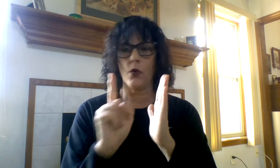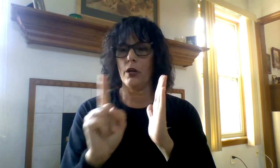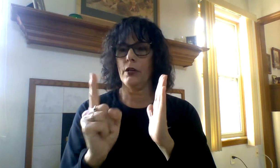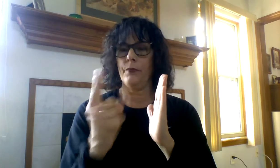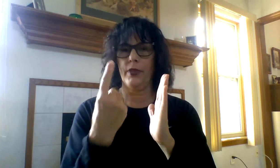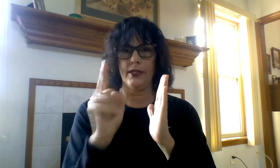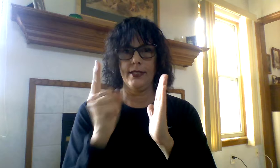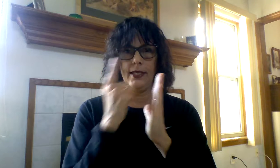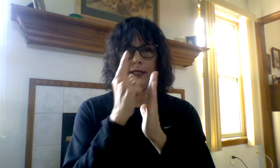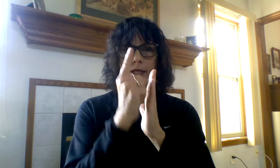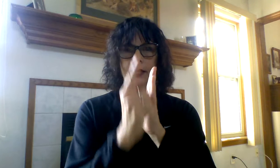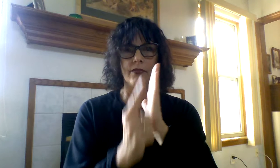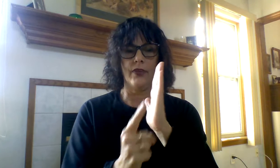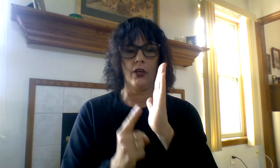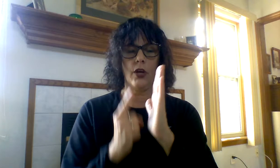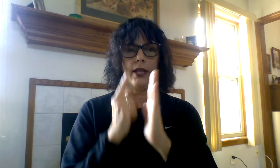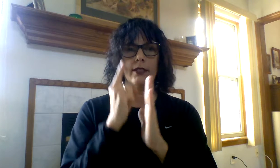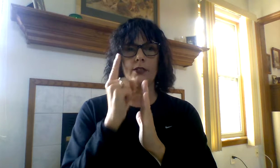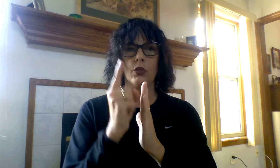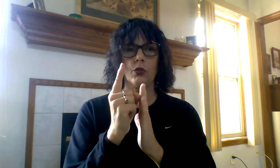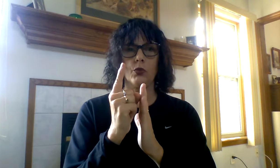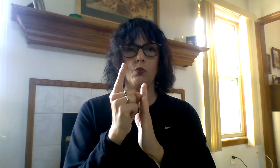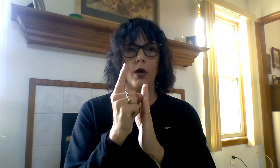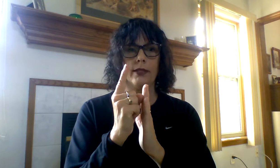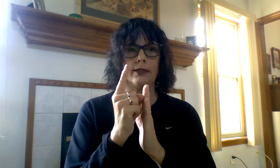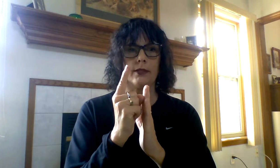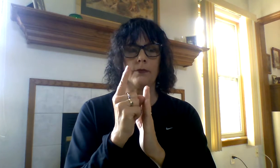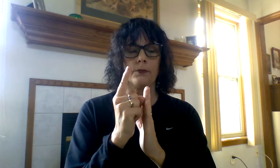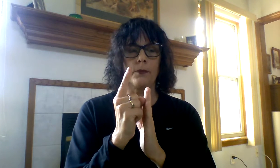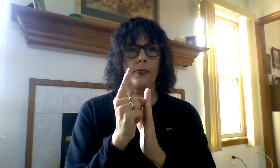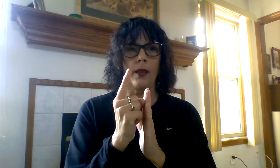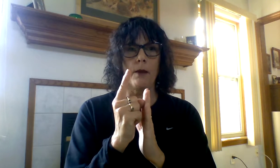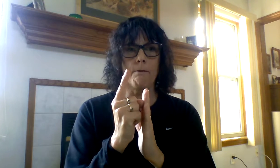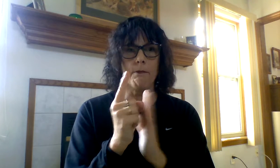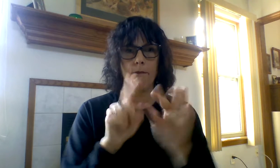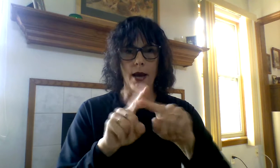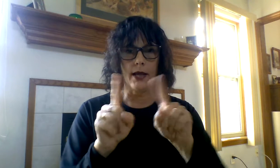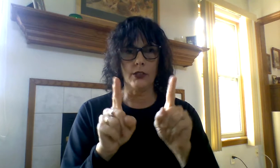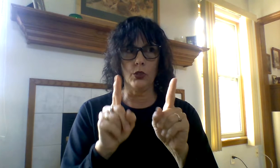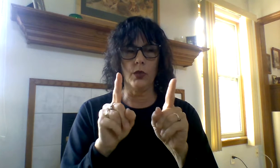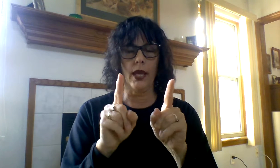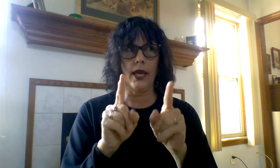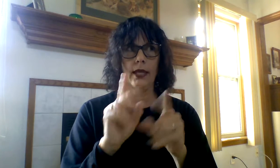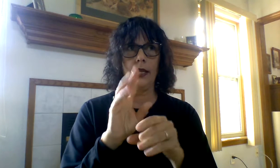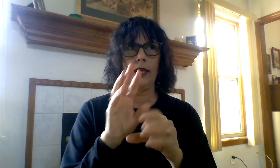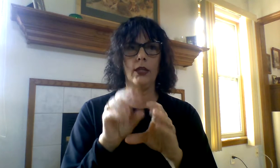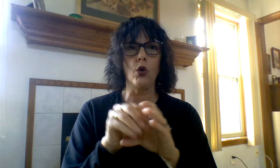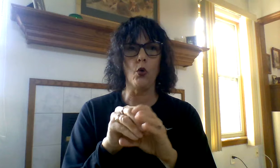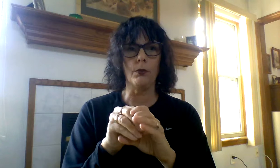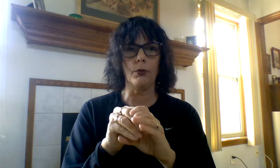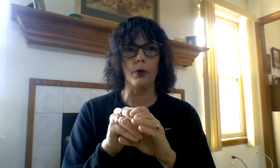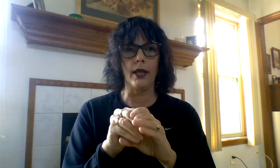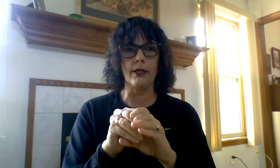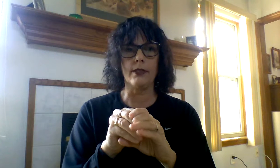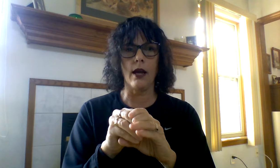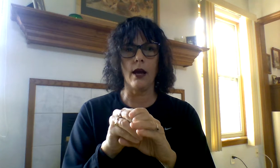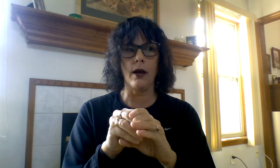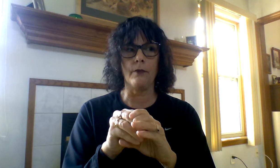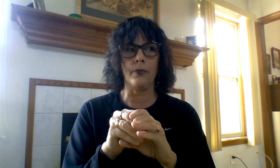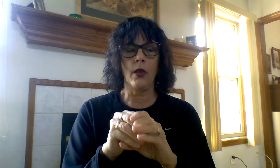hour is the index finger and it circles once. But you can incorporate,